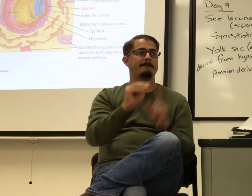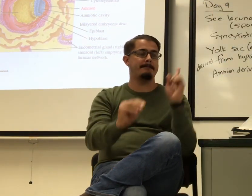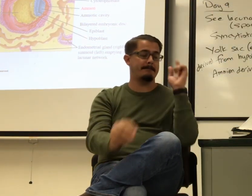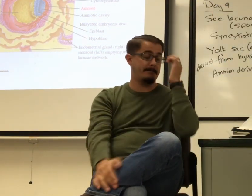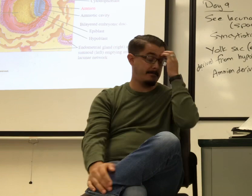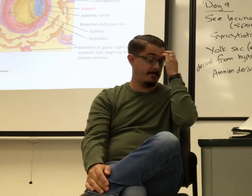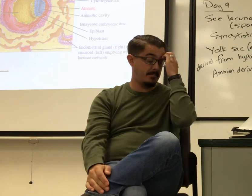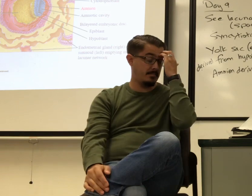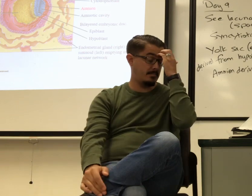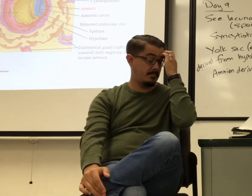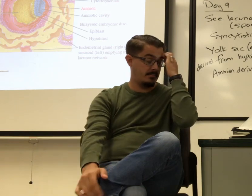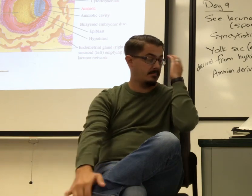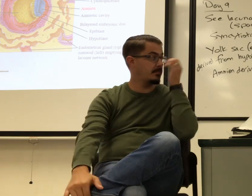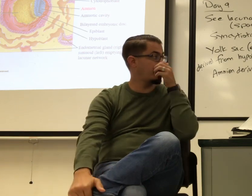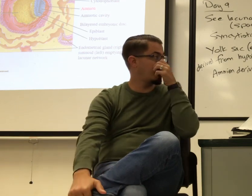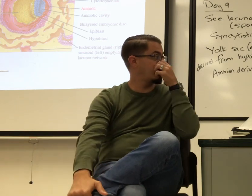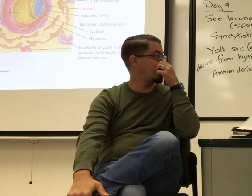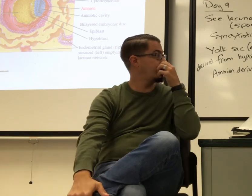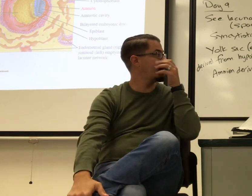See,